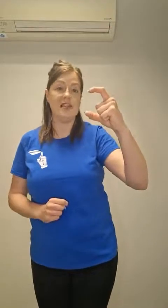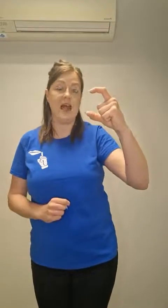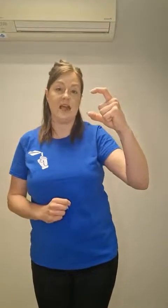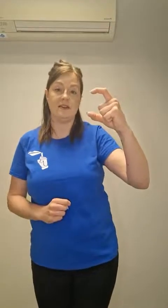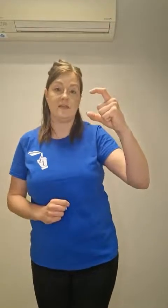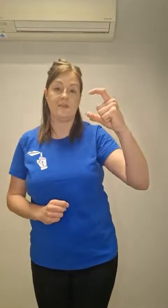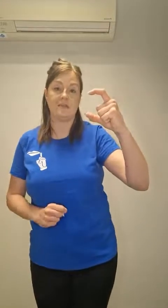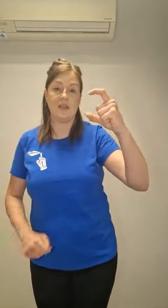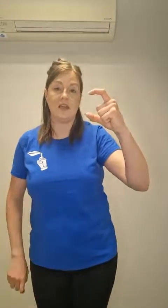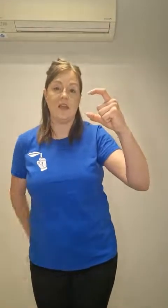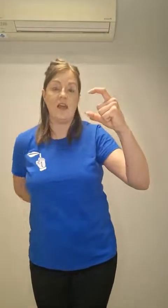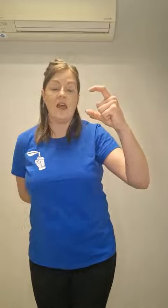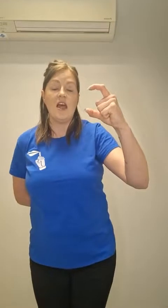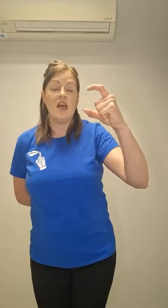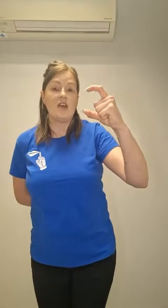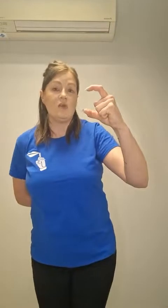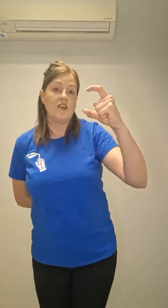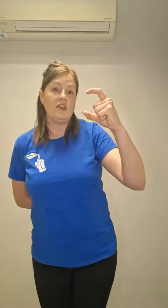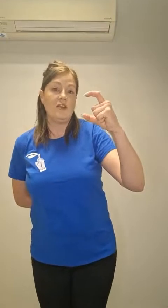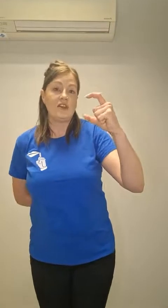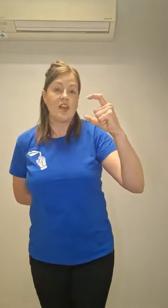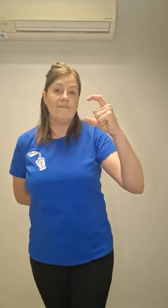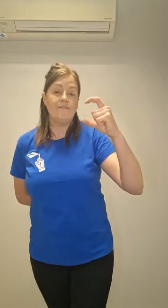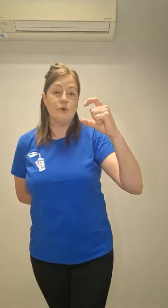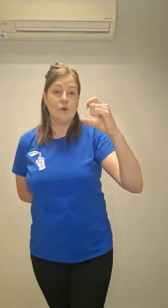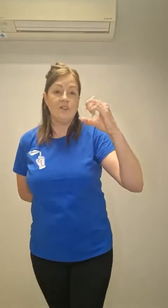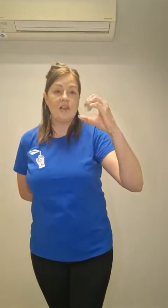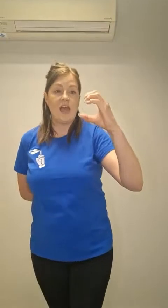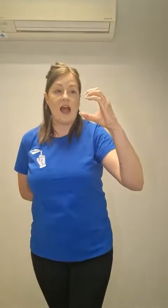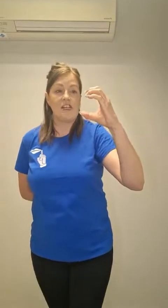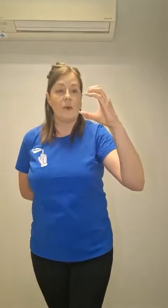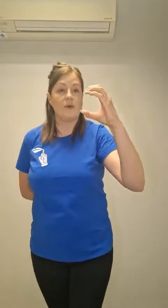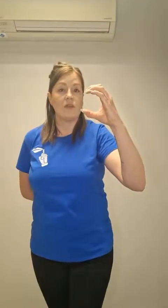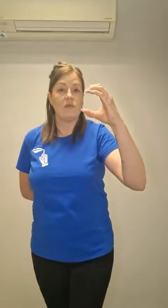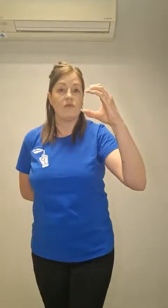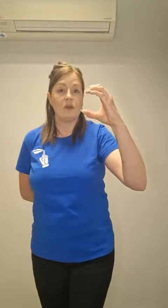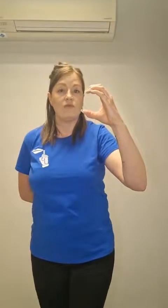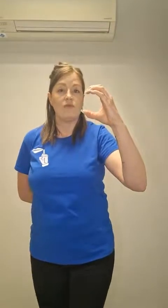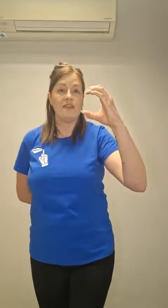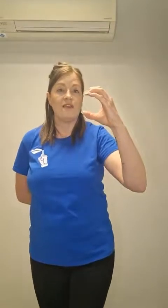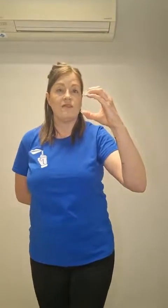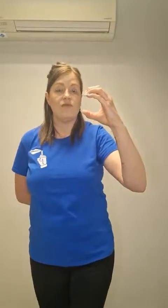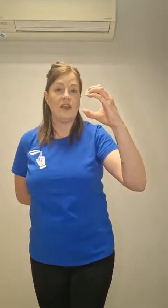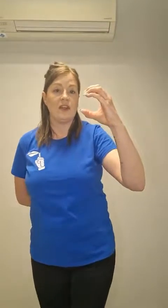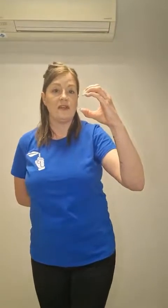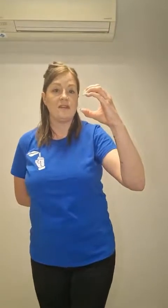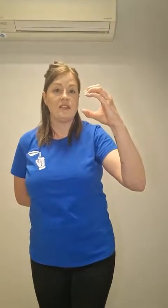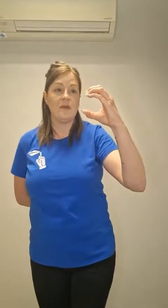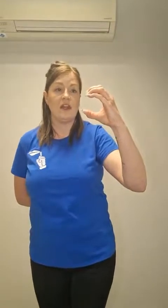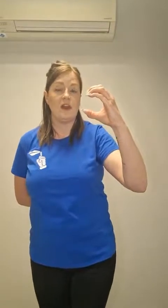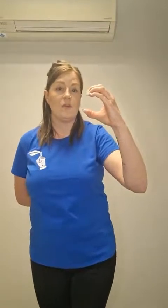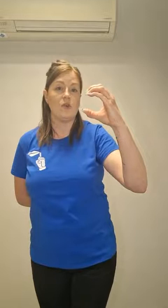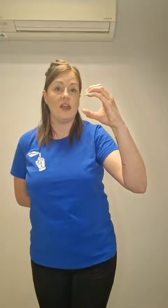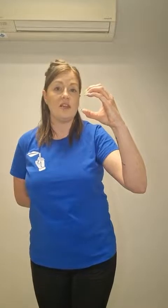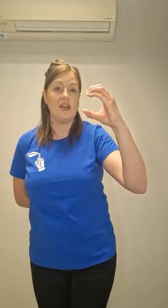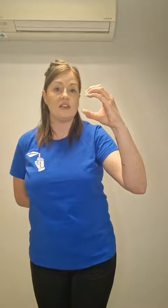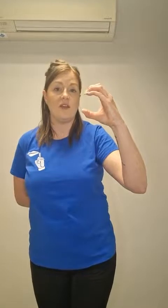hand. You'll then create a full C hand by bringing all of those rest of the fingers to be in line with your index finger